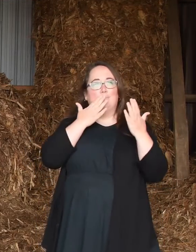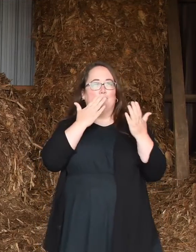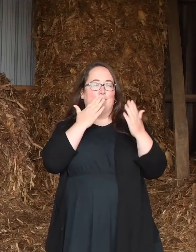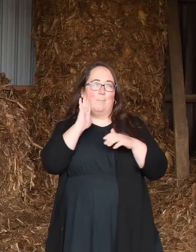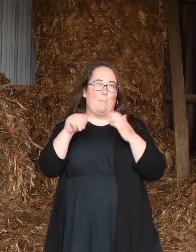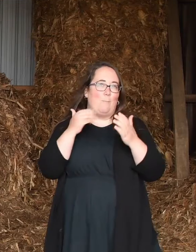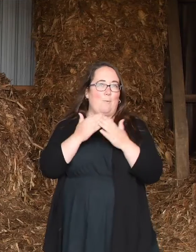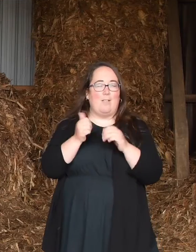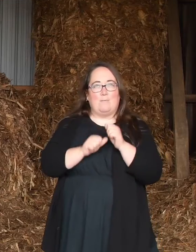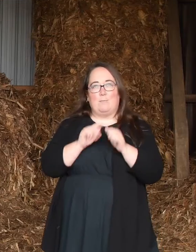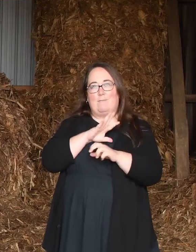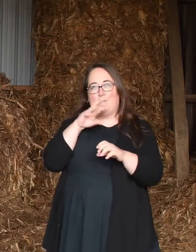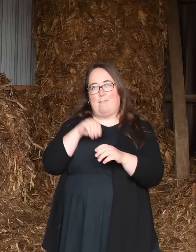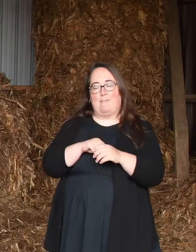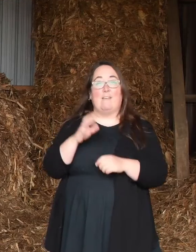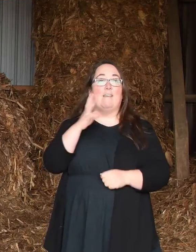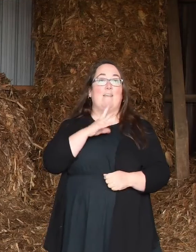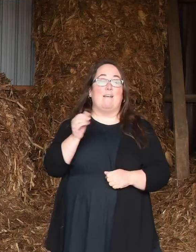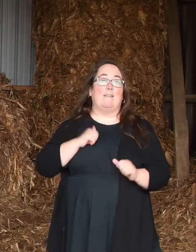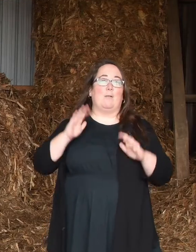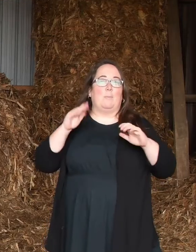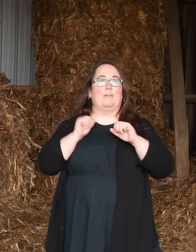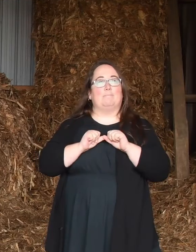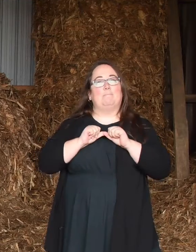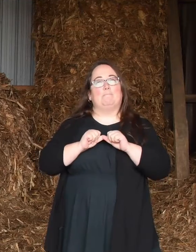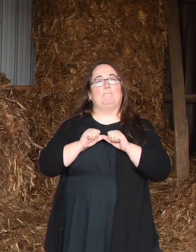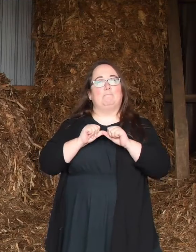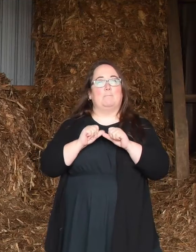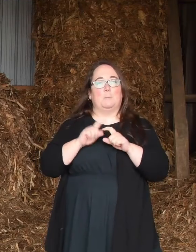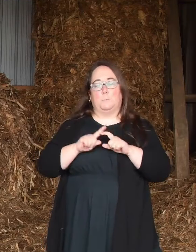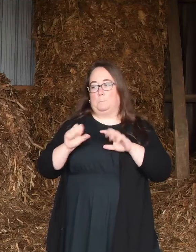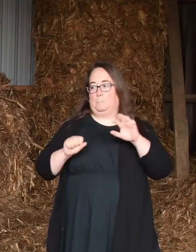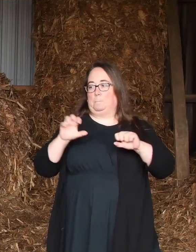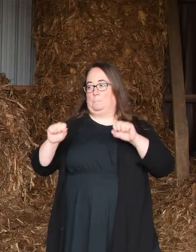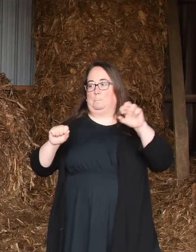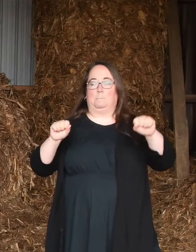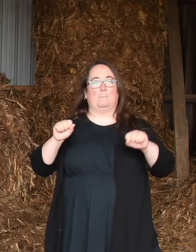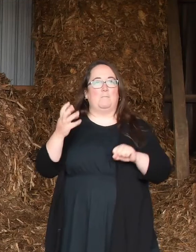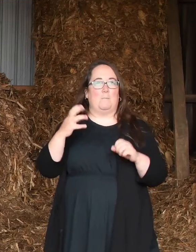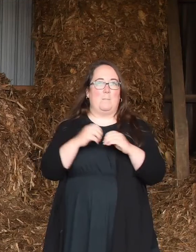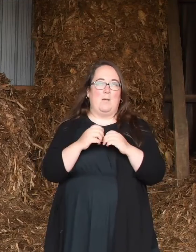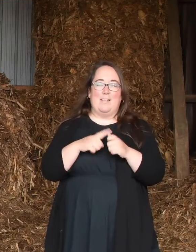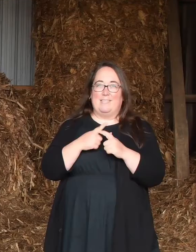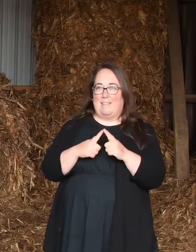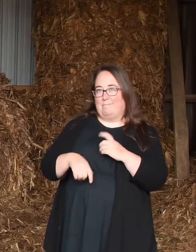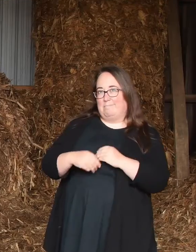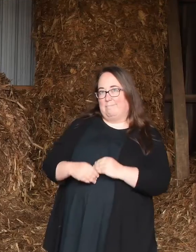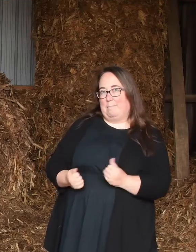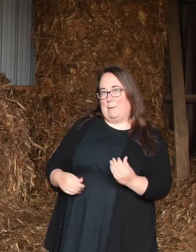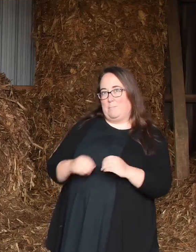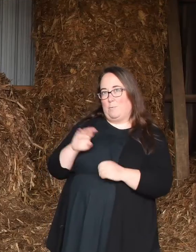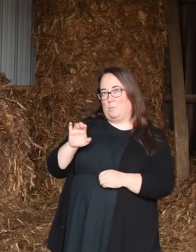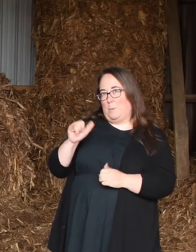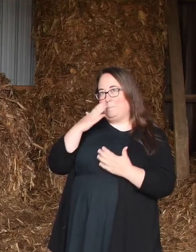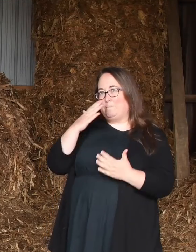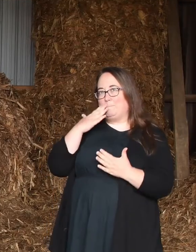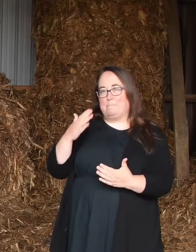thank everybody that's had a part in this, and I hope we can continue to get those other 4 and many more, Joy, into the program. Thank